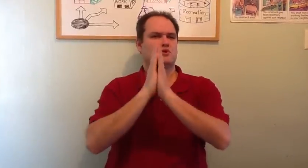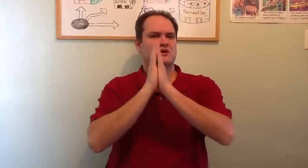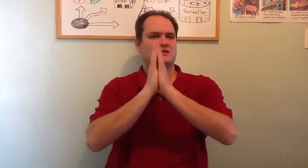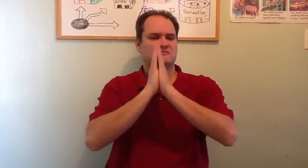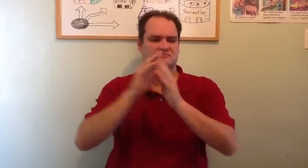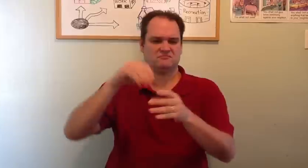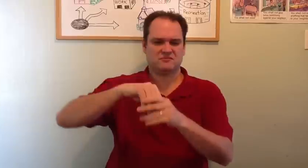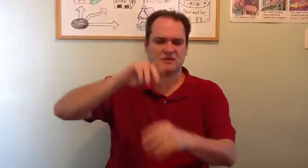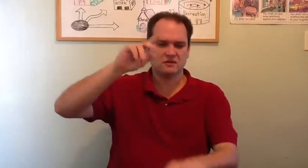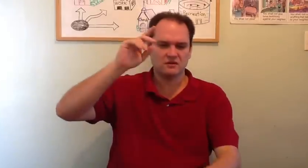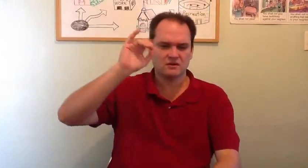God's love.